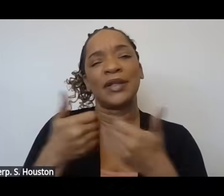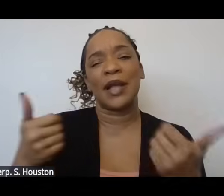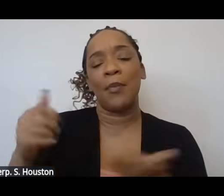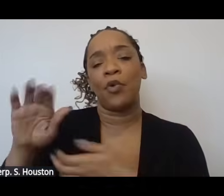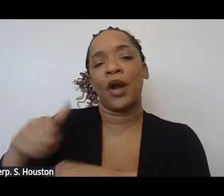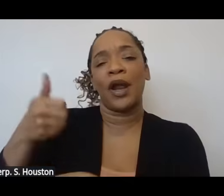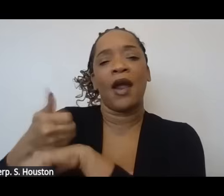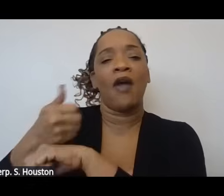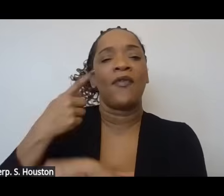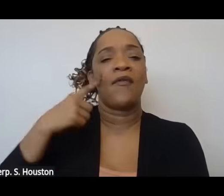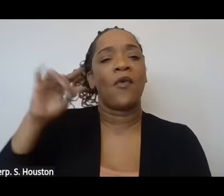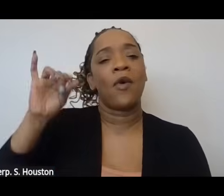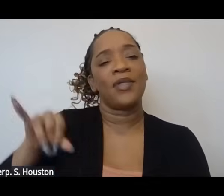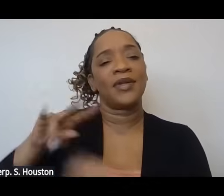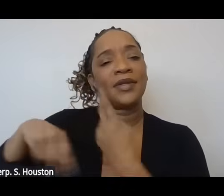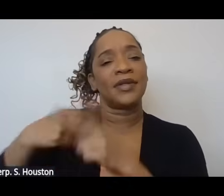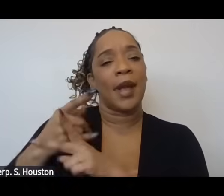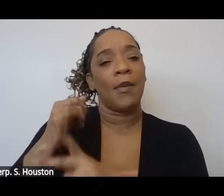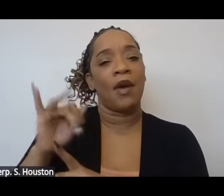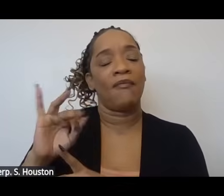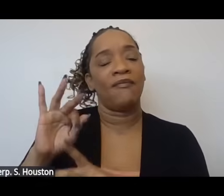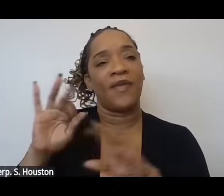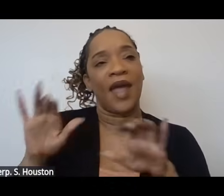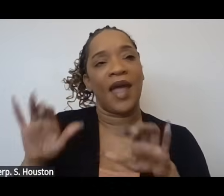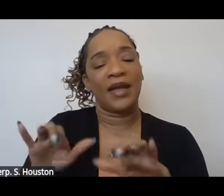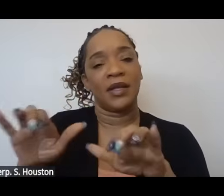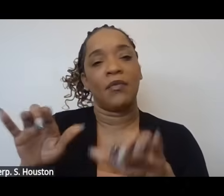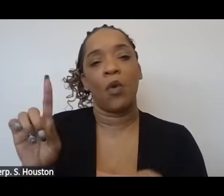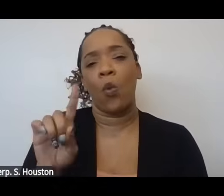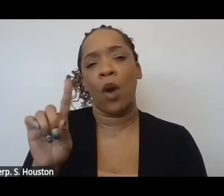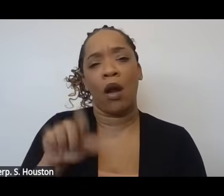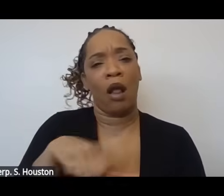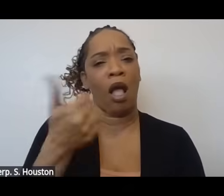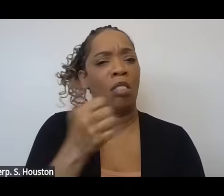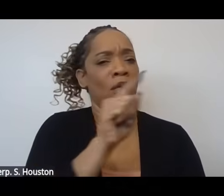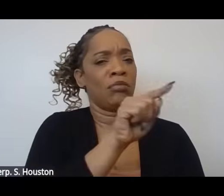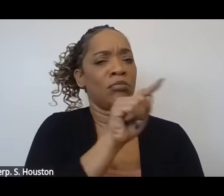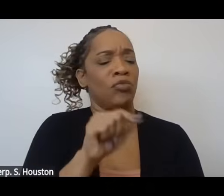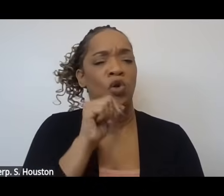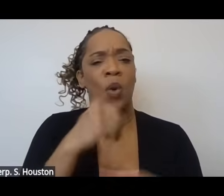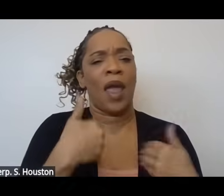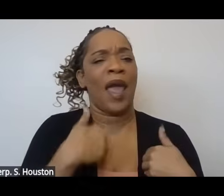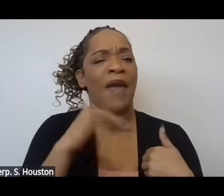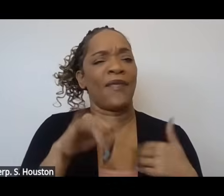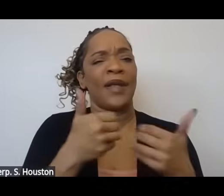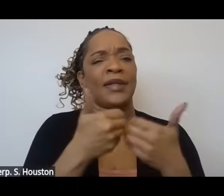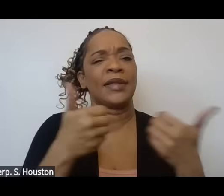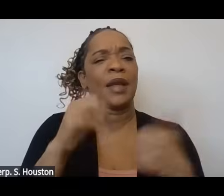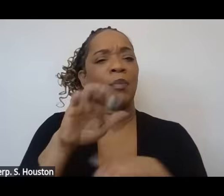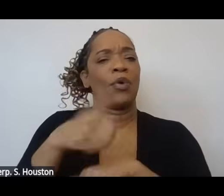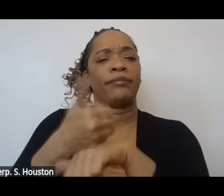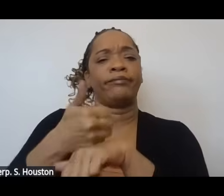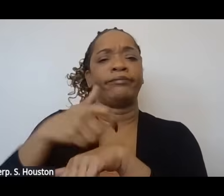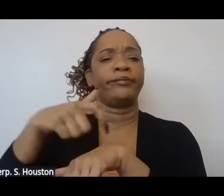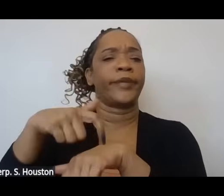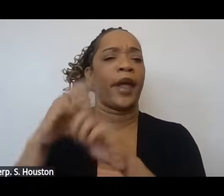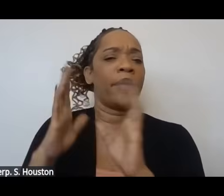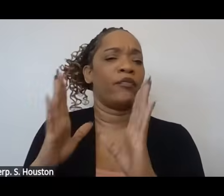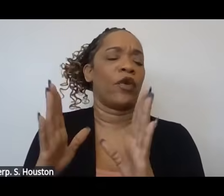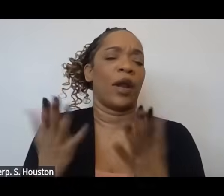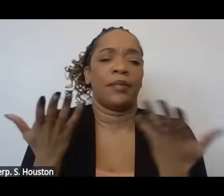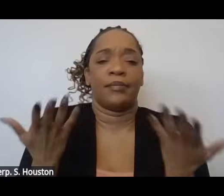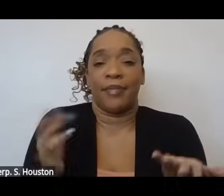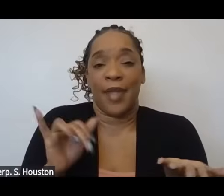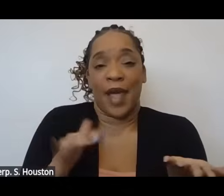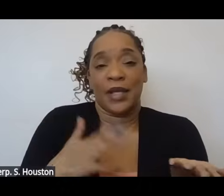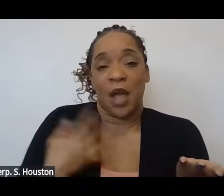activity, whereas other things don't have the separate carve-out or the separate time frame. So Well, that's my only